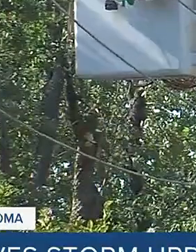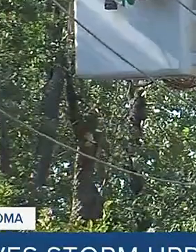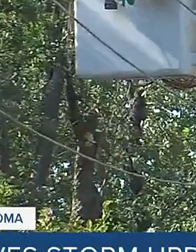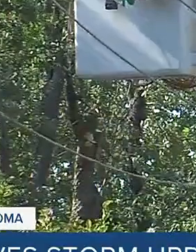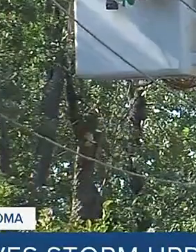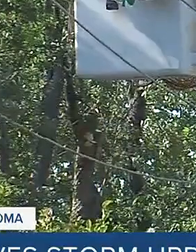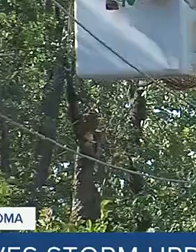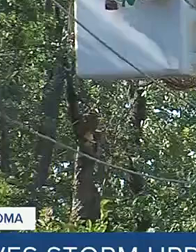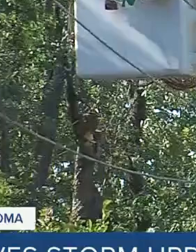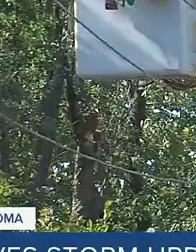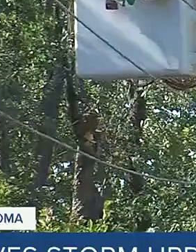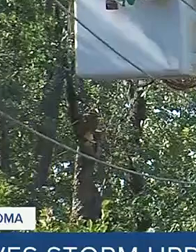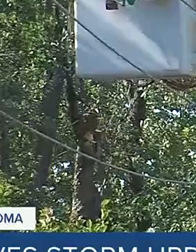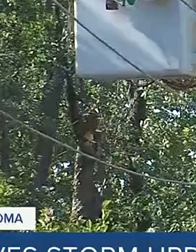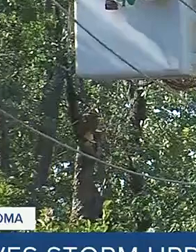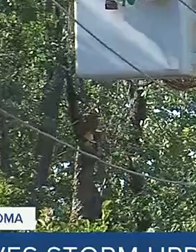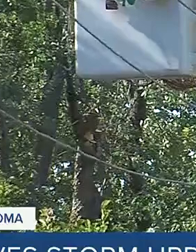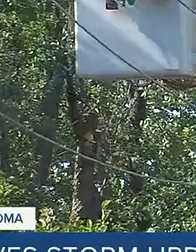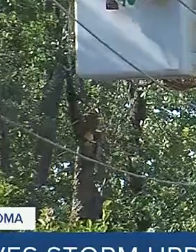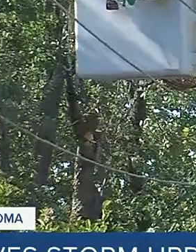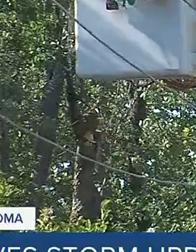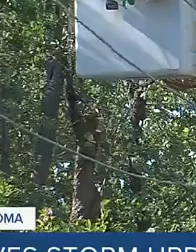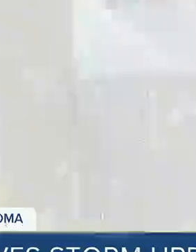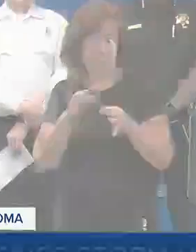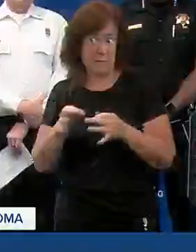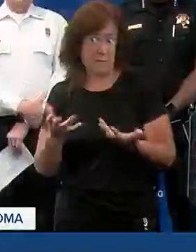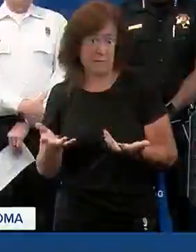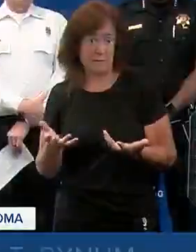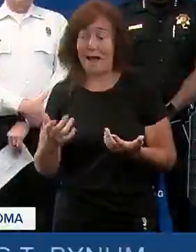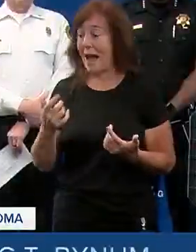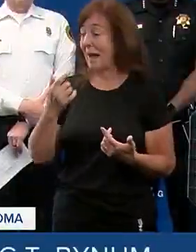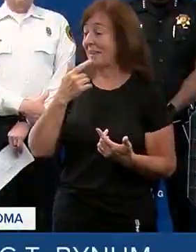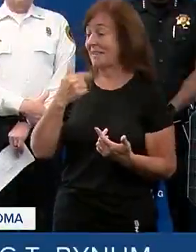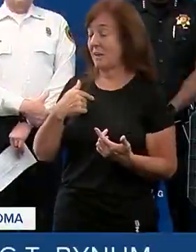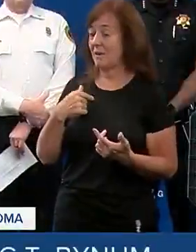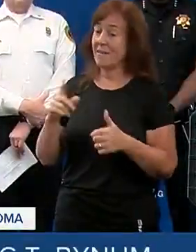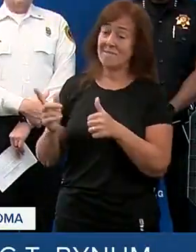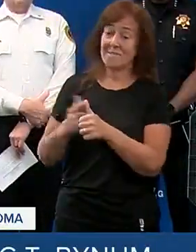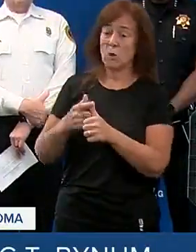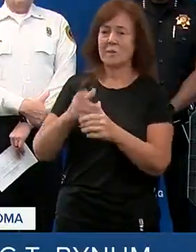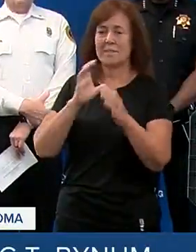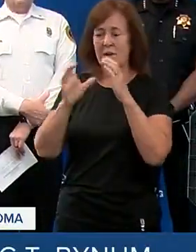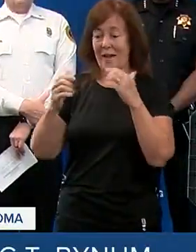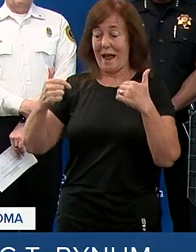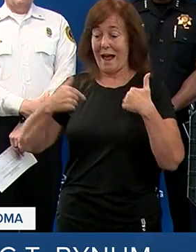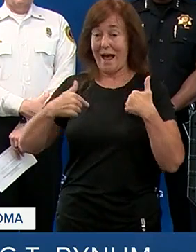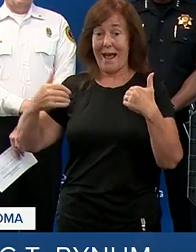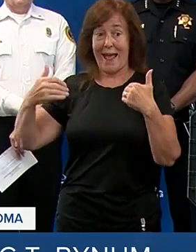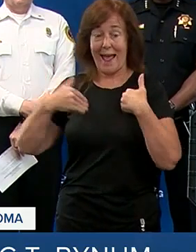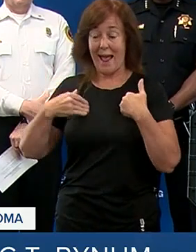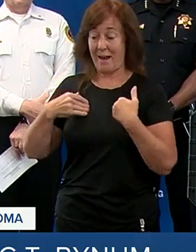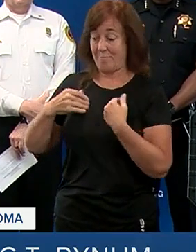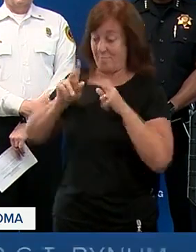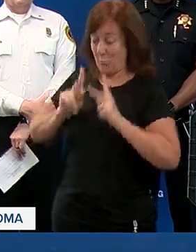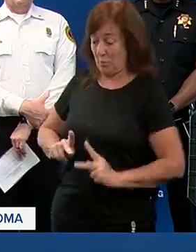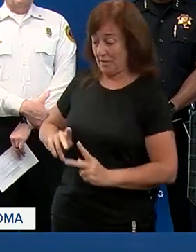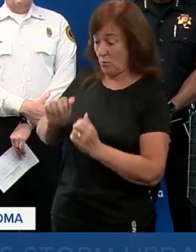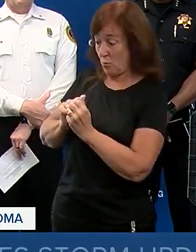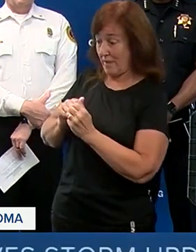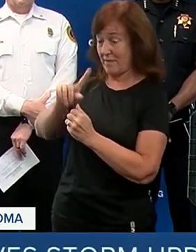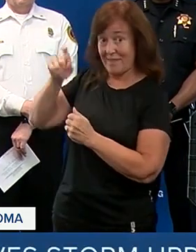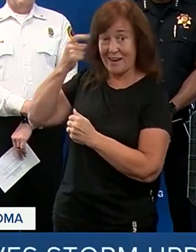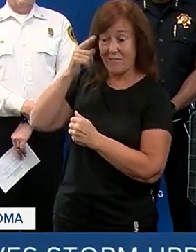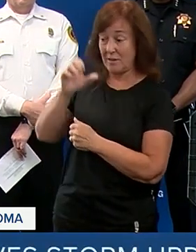been in contact while the governor was in Paris. I can tell you that the first conversation I had with Governor Stitt about